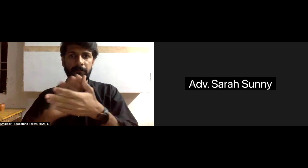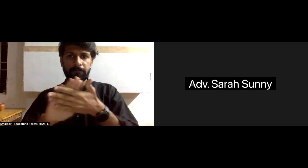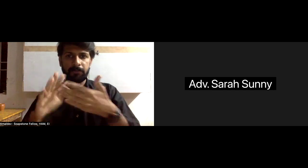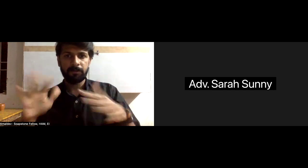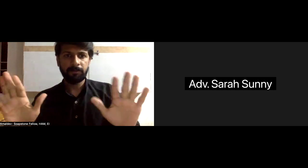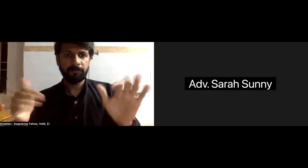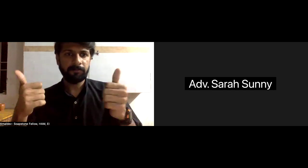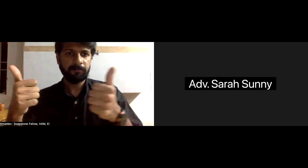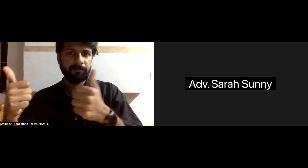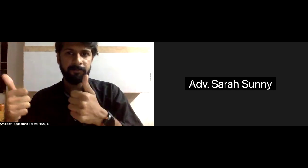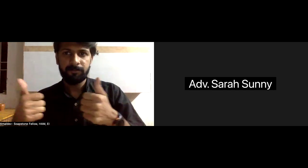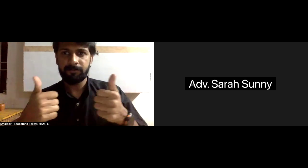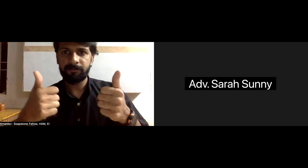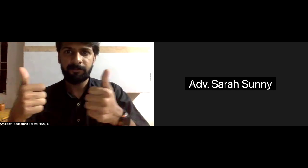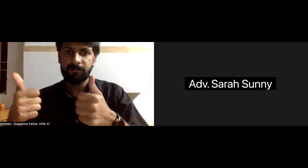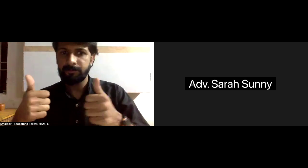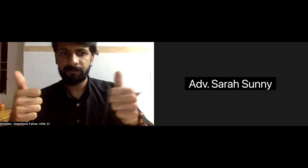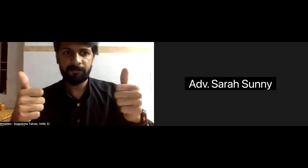So are we done now?